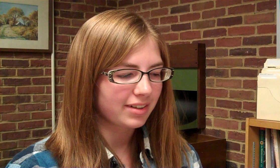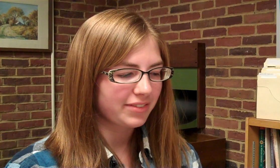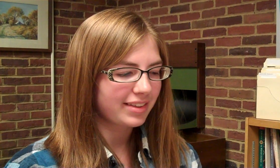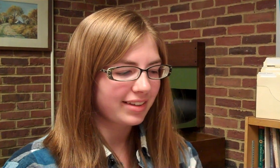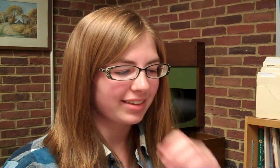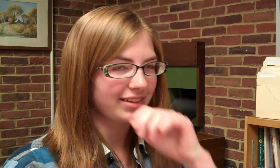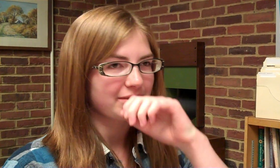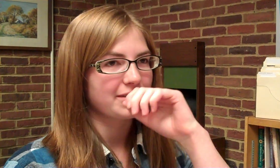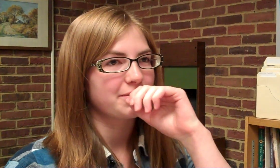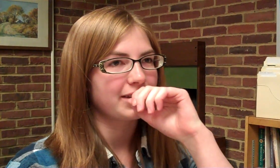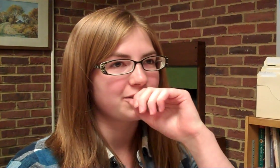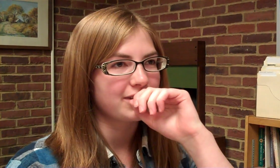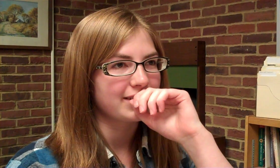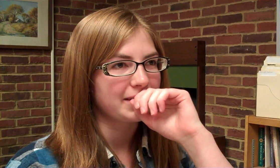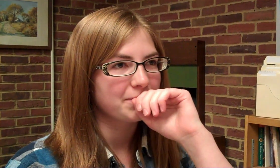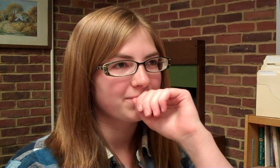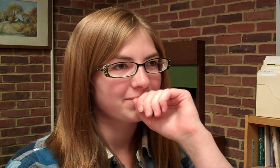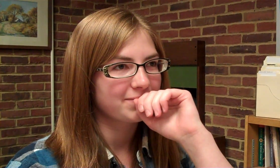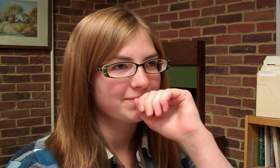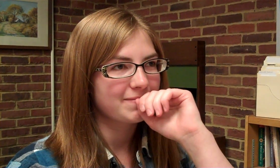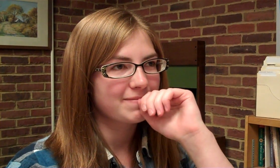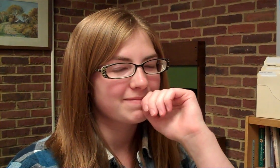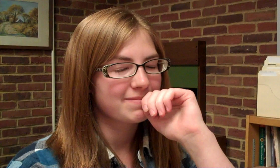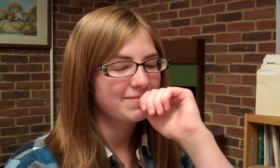Everything I think of sounds really cheesy.